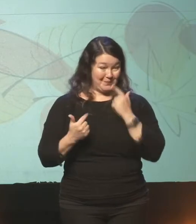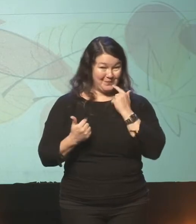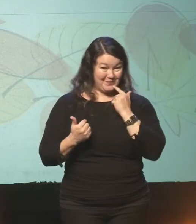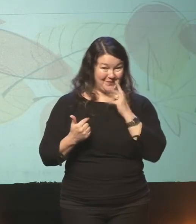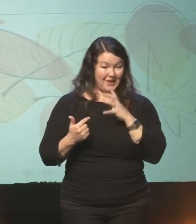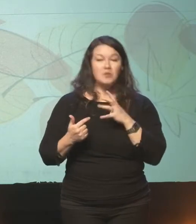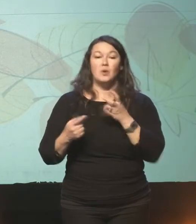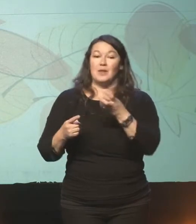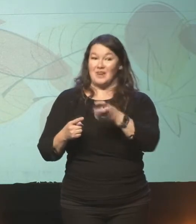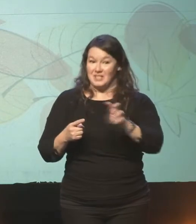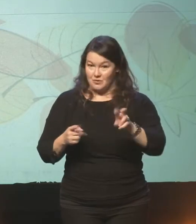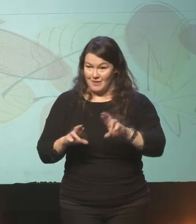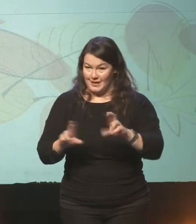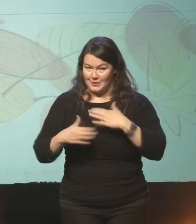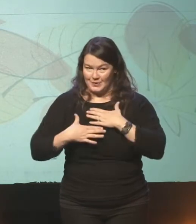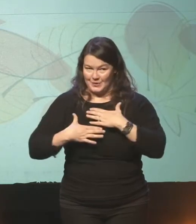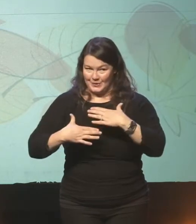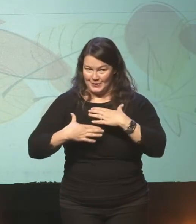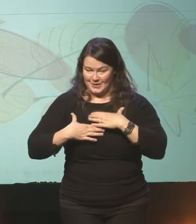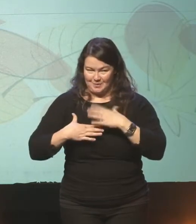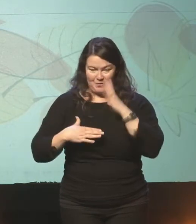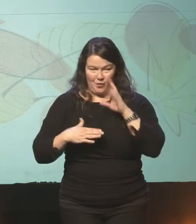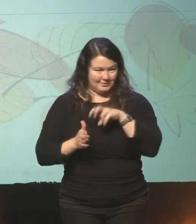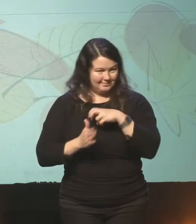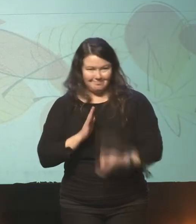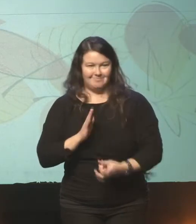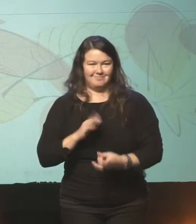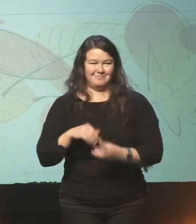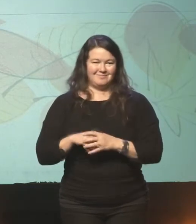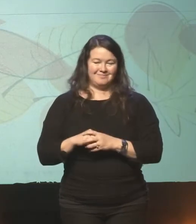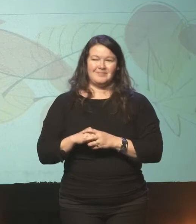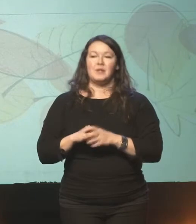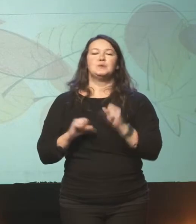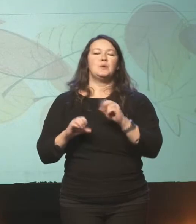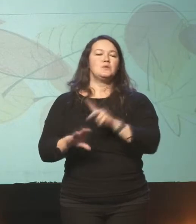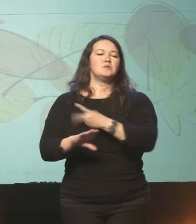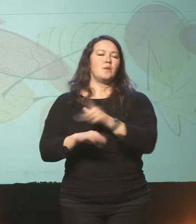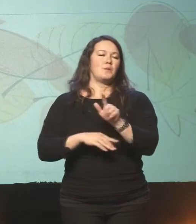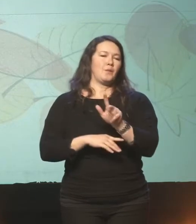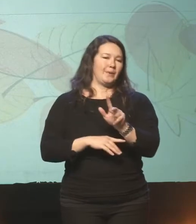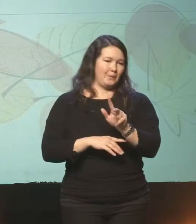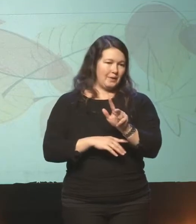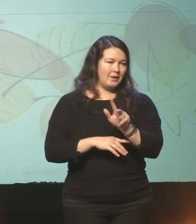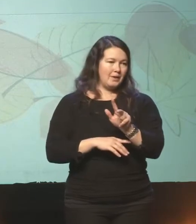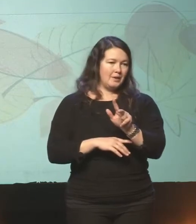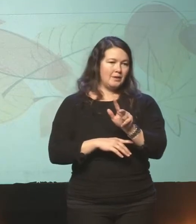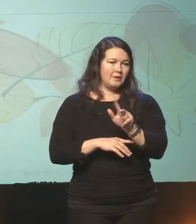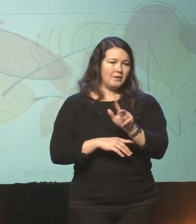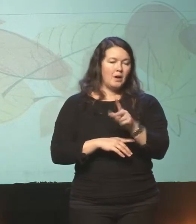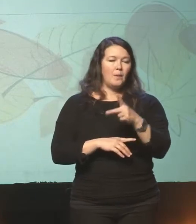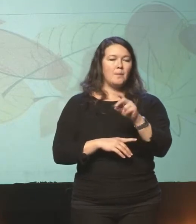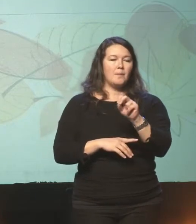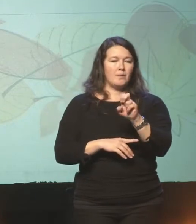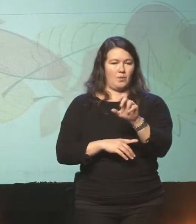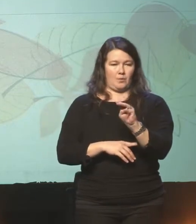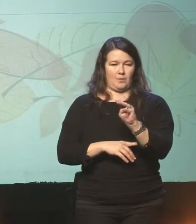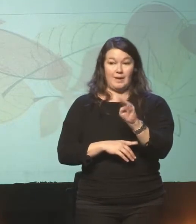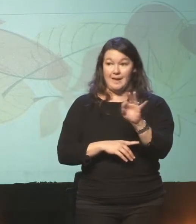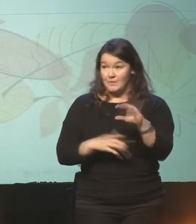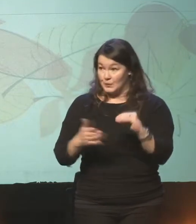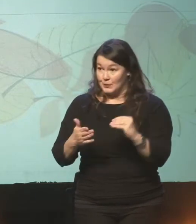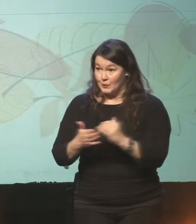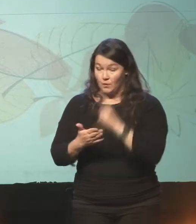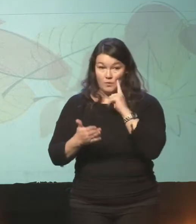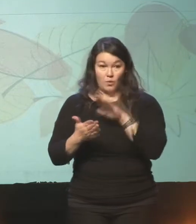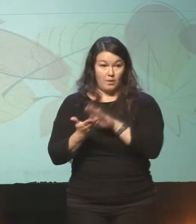that was a transition. Get you breathe a little bit before we jump into the text. All right, so Psalm 23 is a poem. It's found, if you're new to Bible